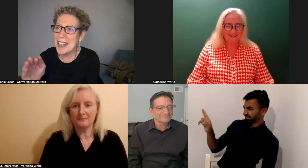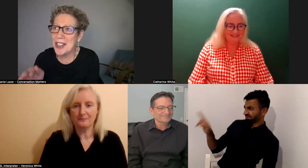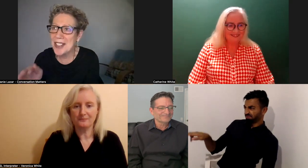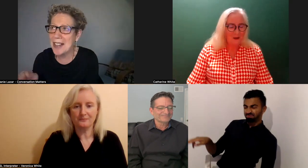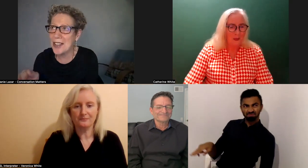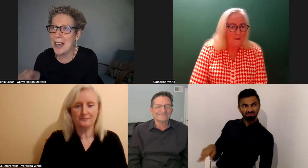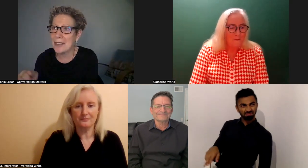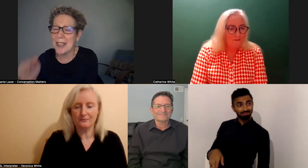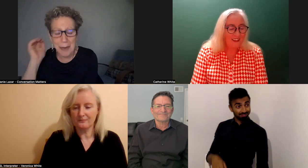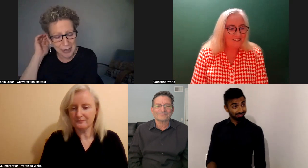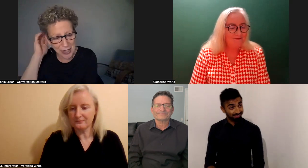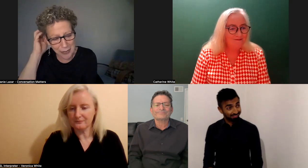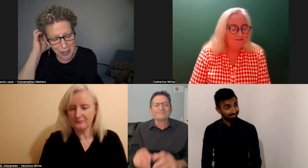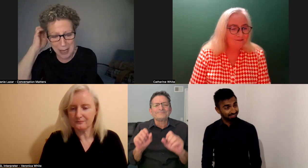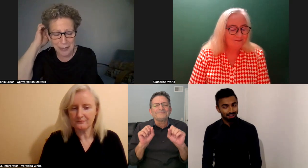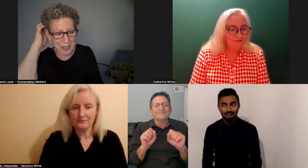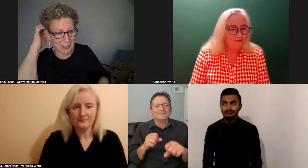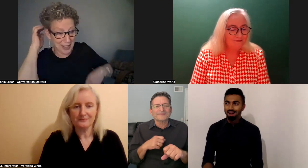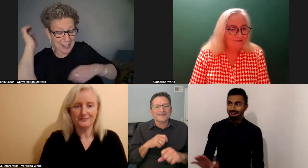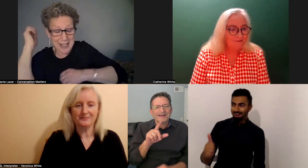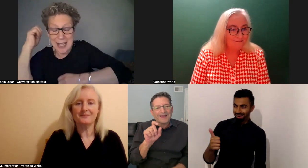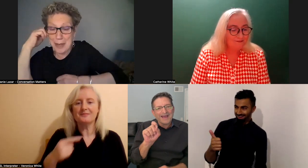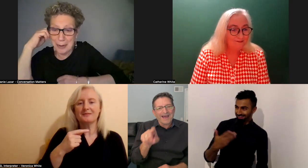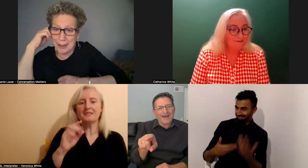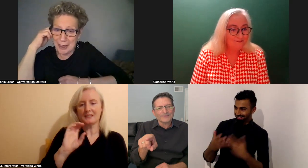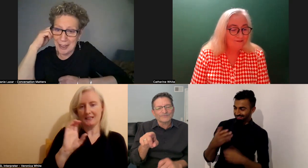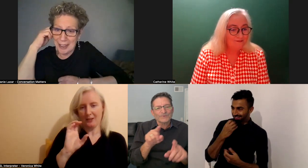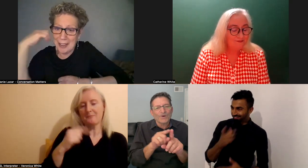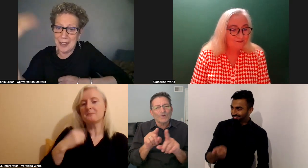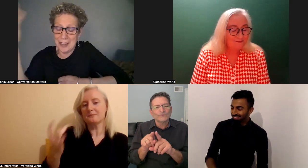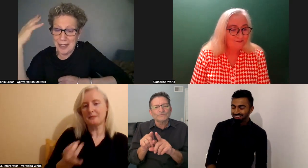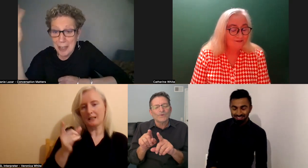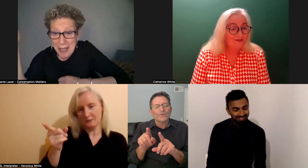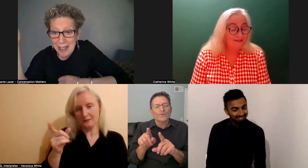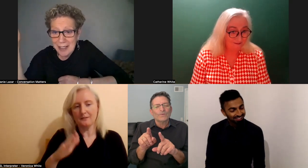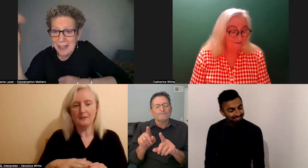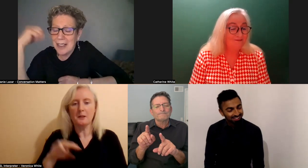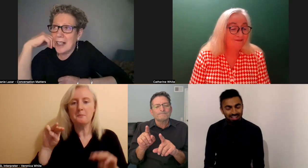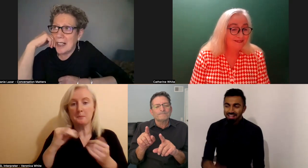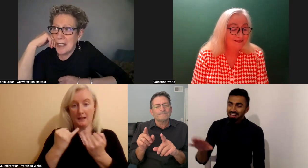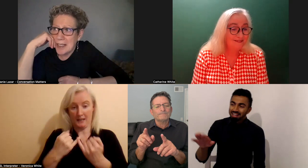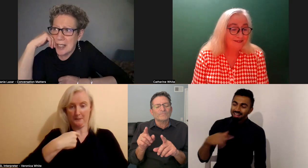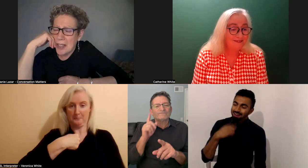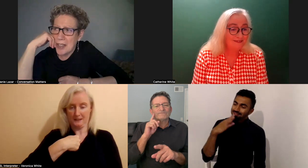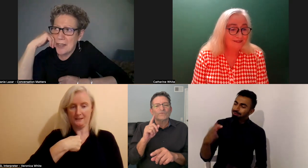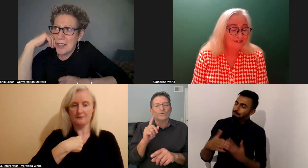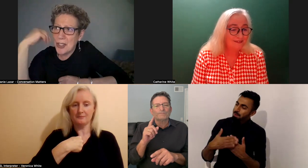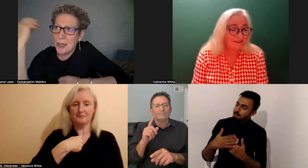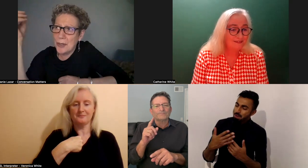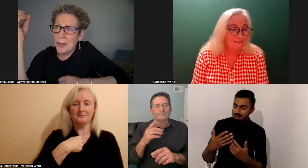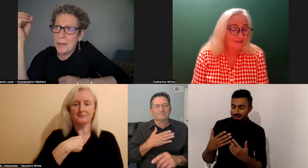Can I just ask you, Catherine, as well, just for the benefit of, as I say, people like me, a